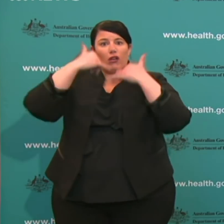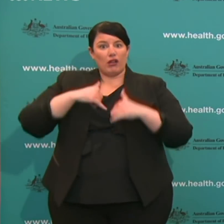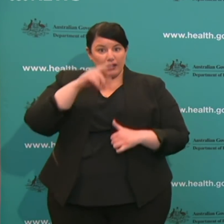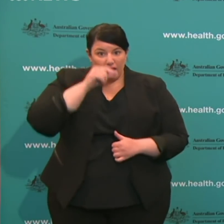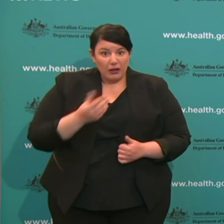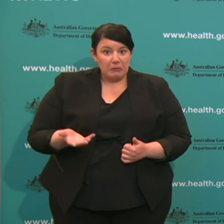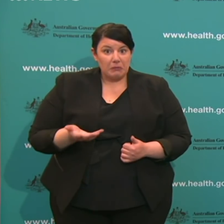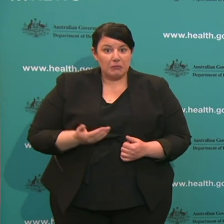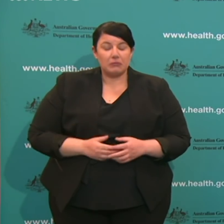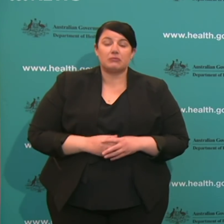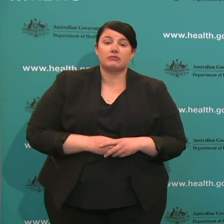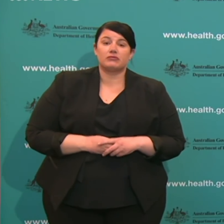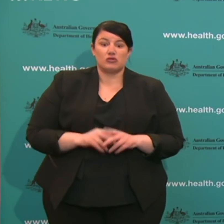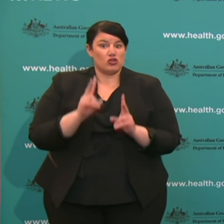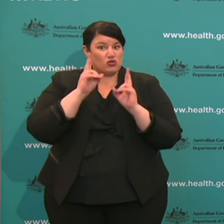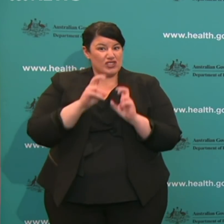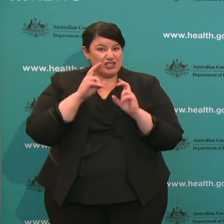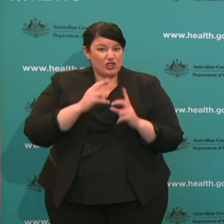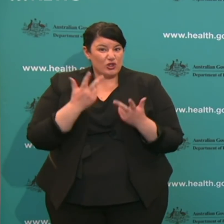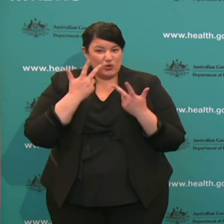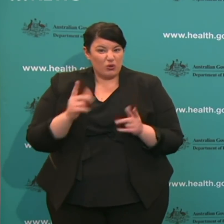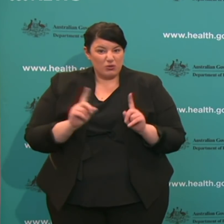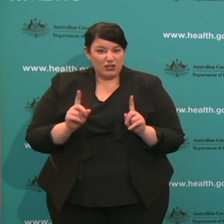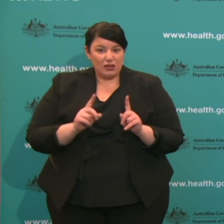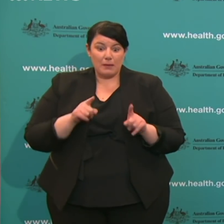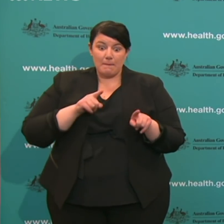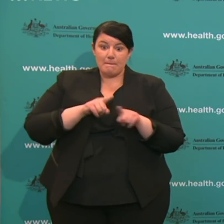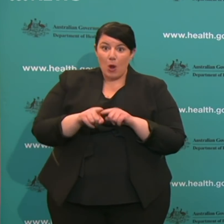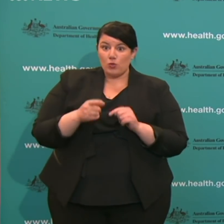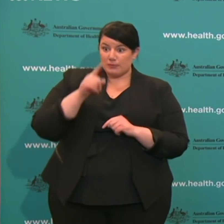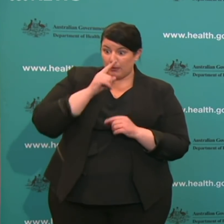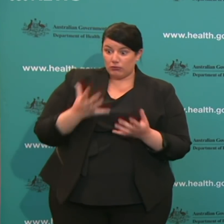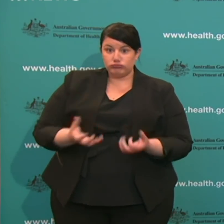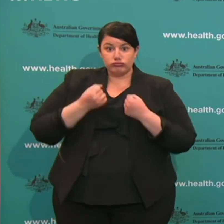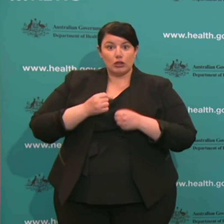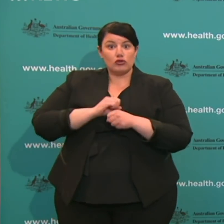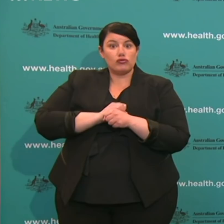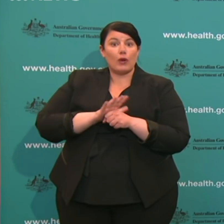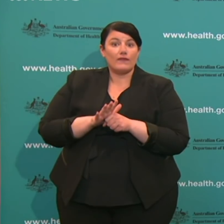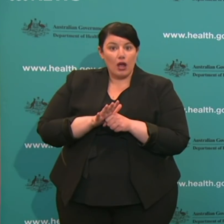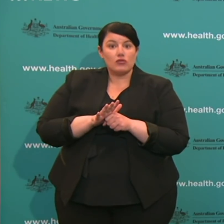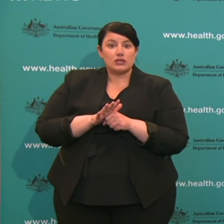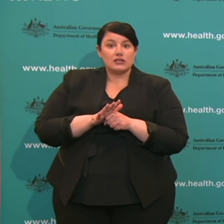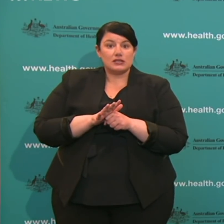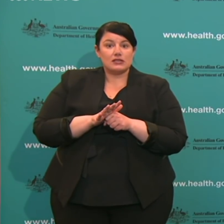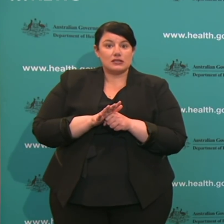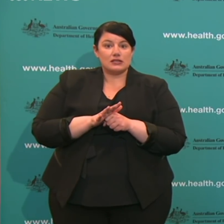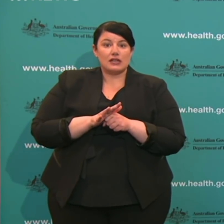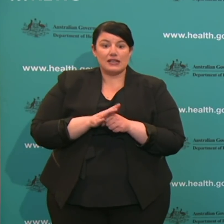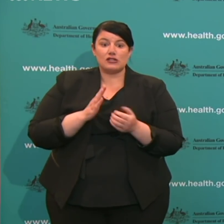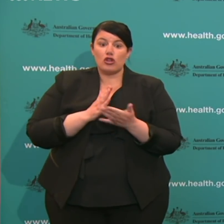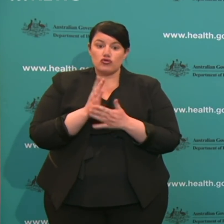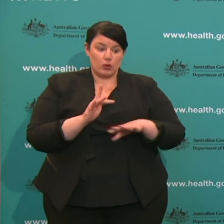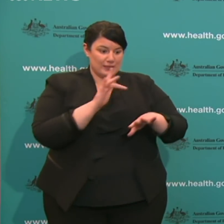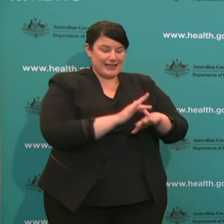The evidence suggests that the majority of transmission, the vast majority of transmission is contact and droplet.